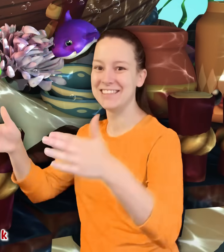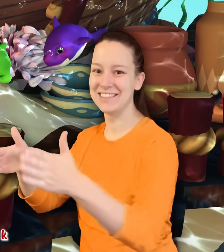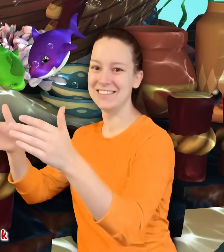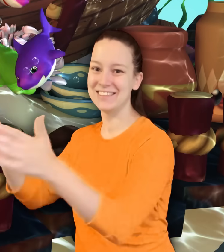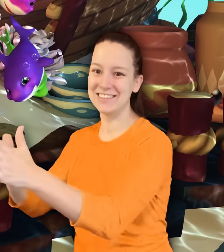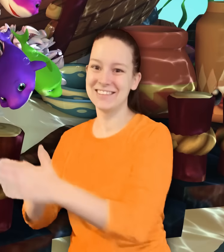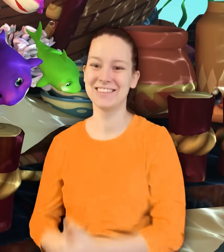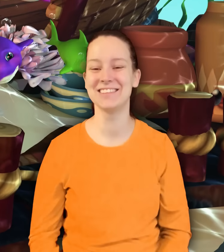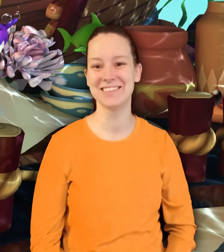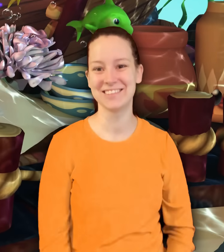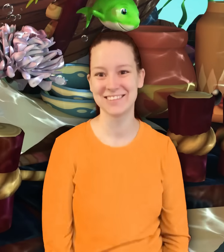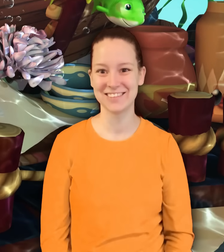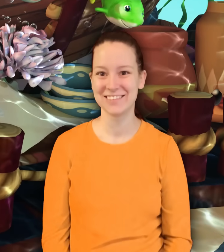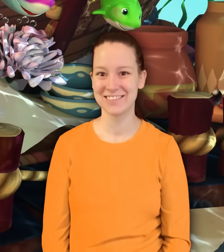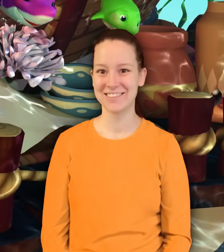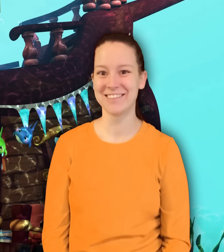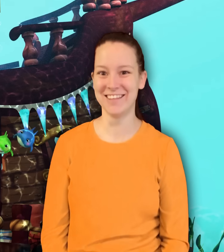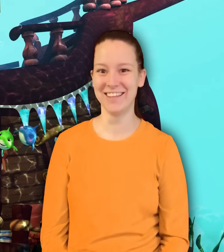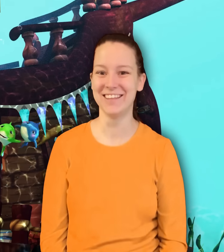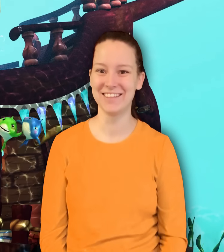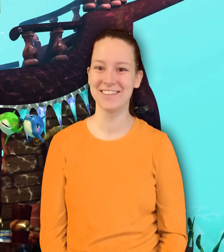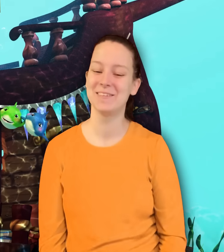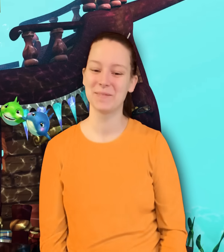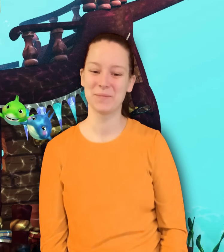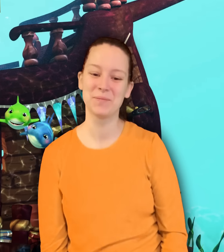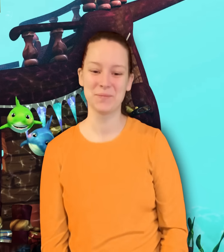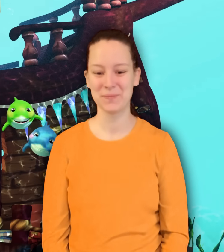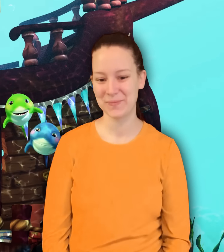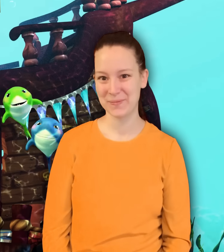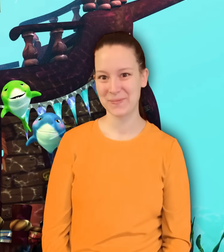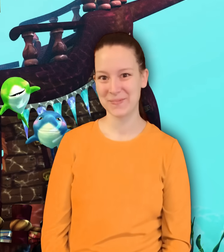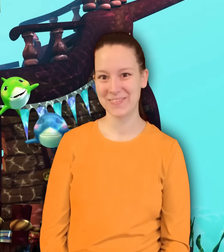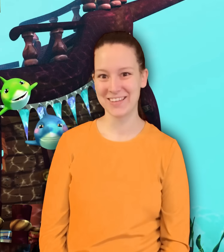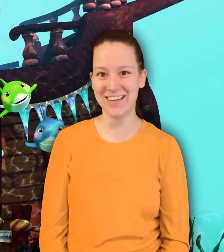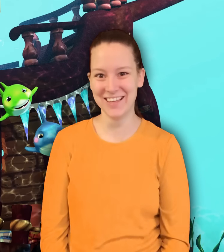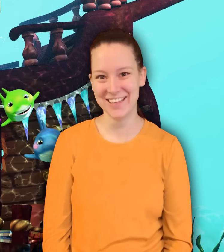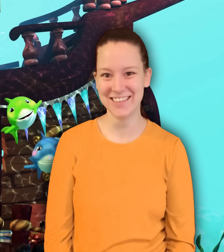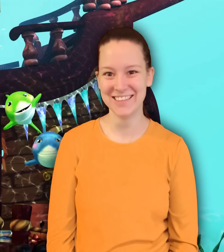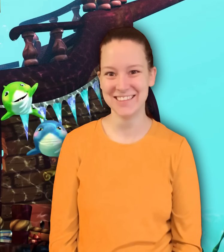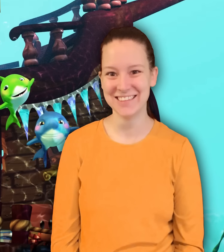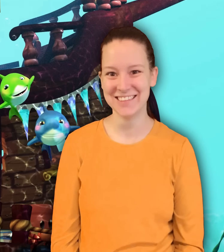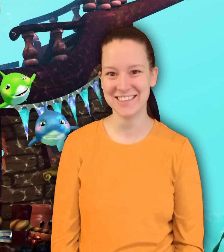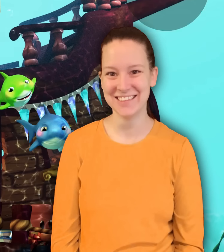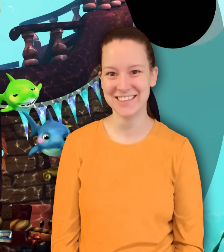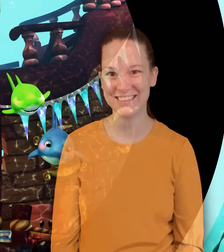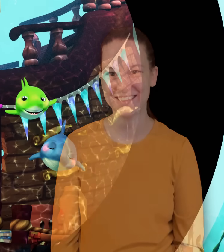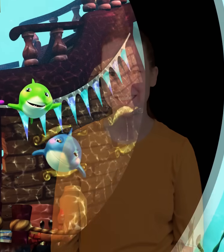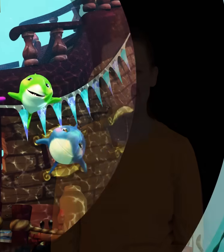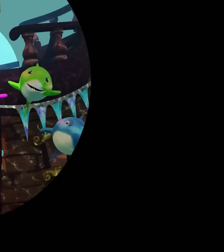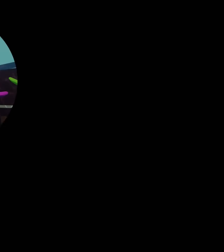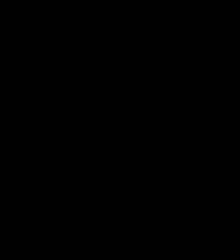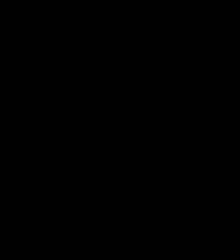back We'll be right